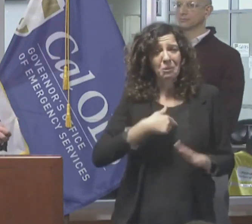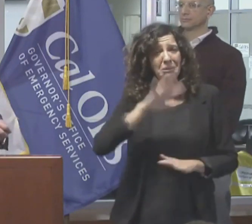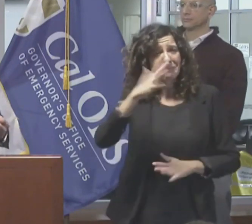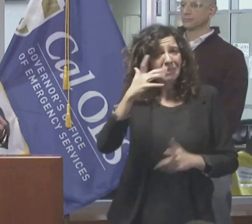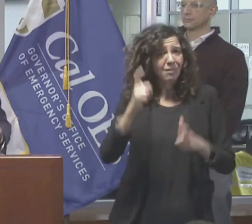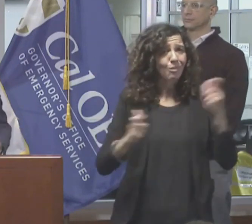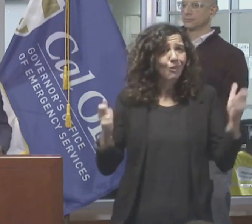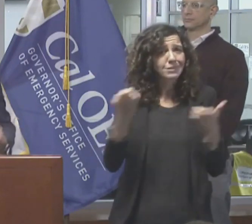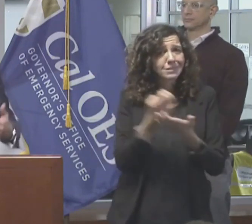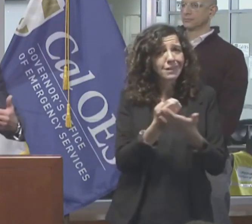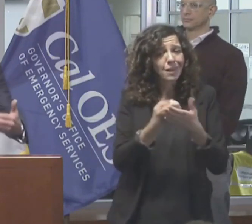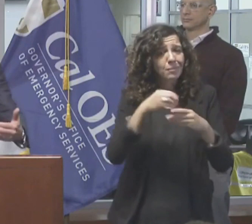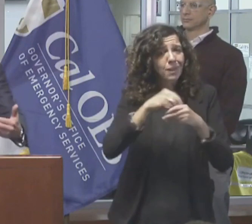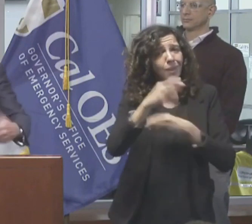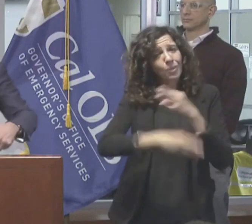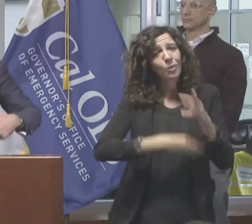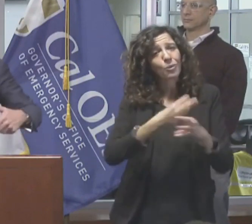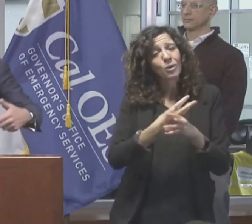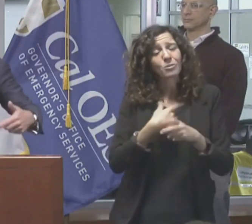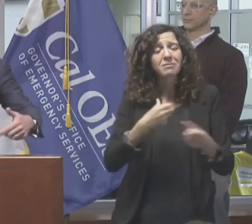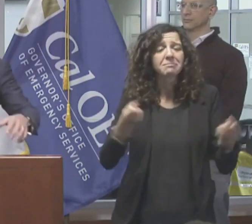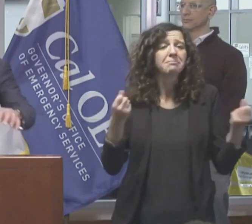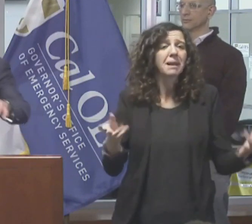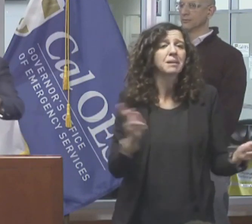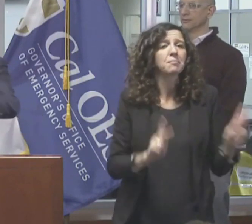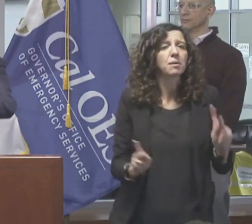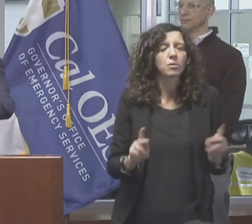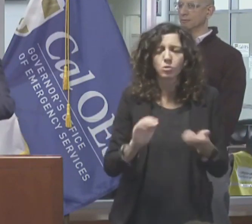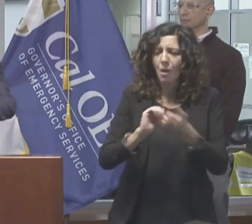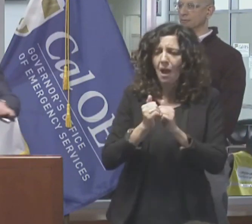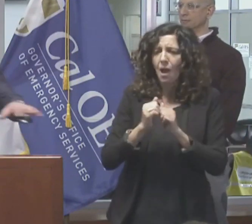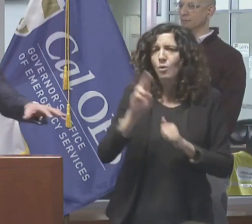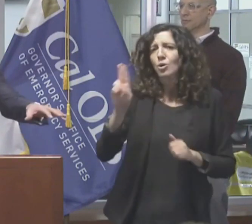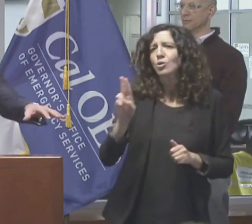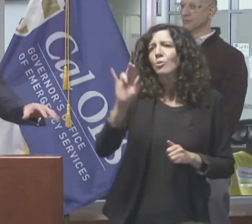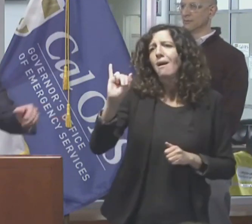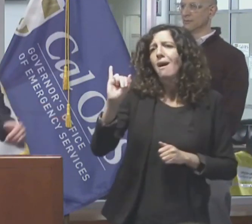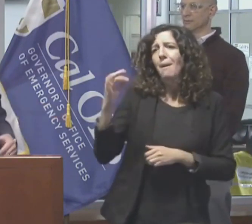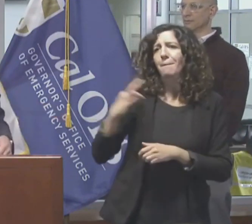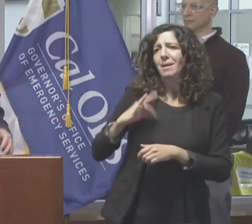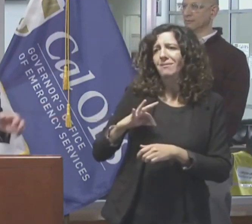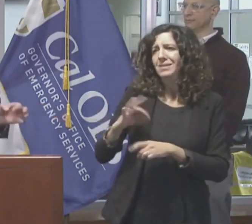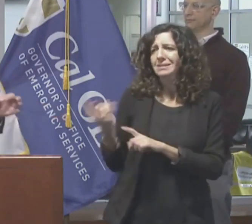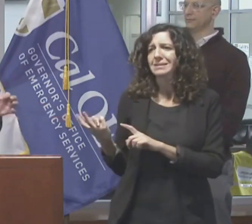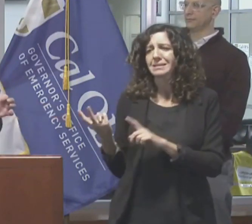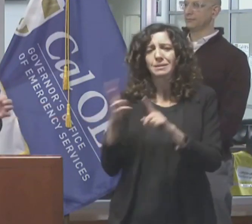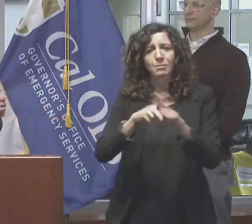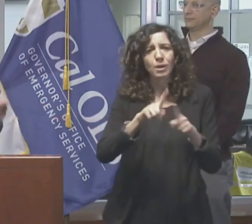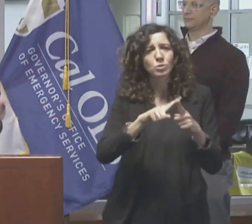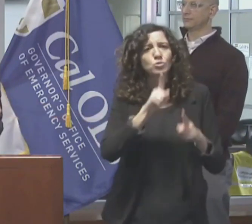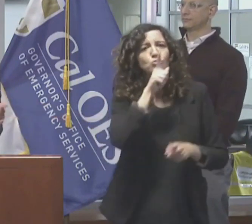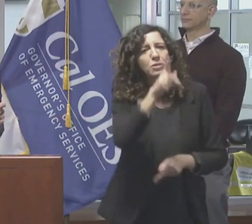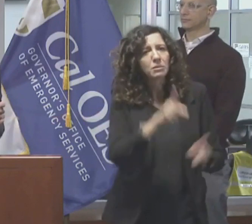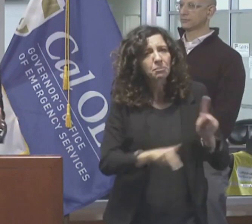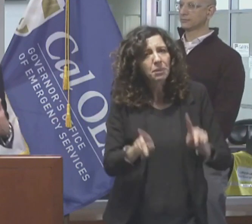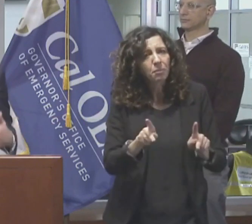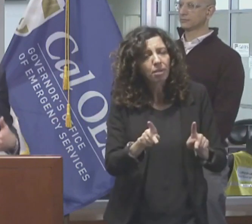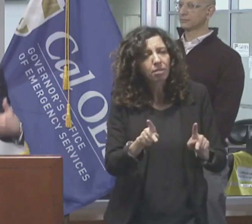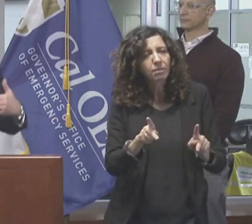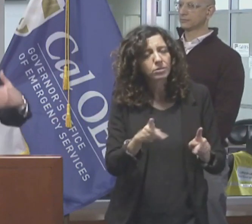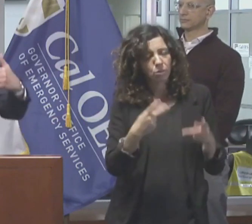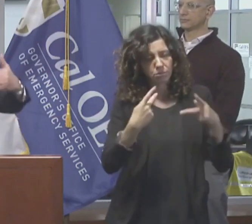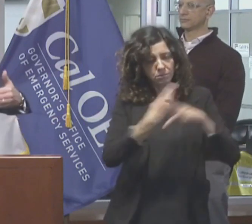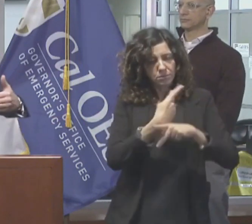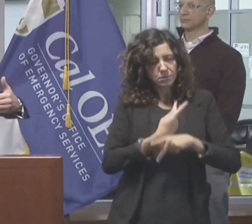How the UI benefits, how it all works, how it translates to real people. And then we're going to assess the gaps and